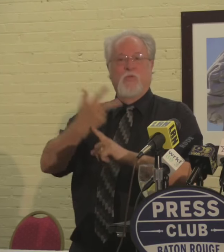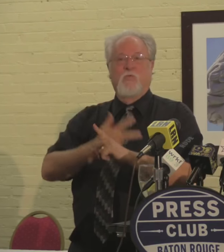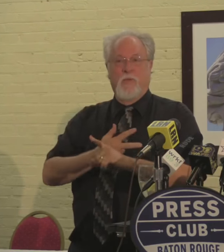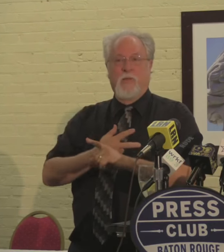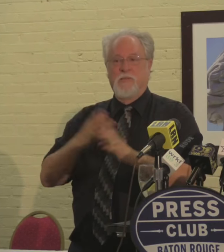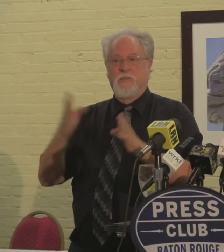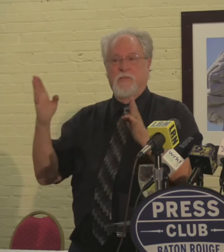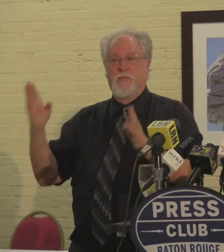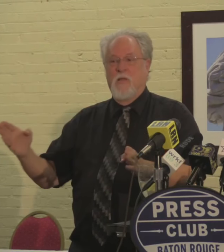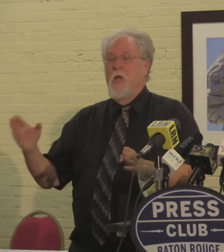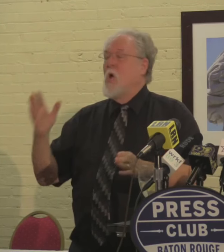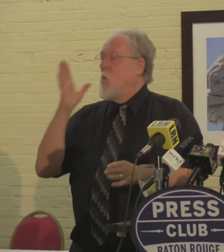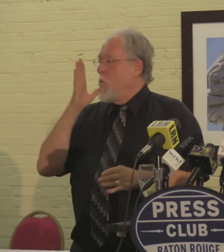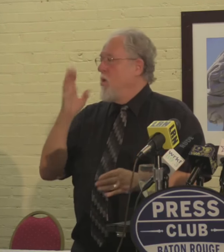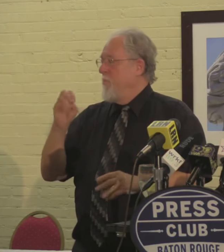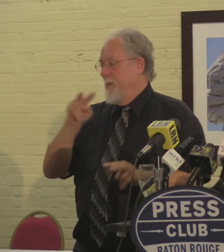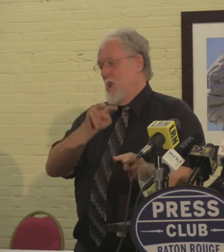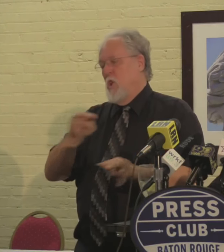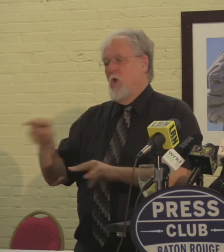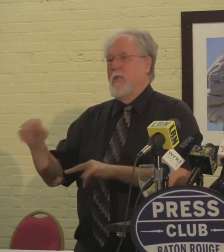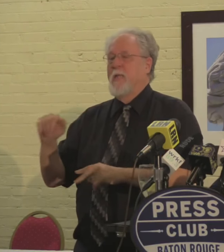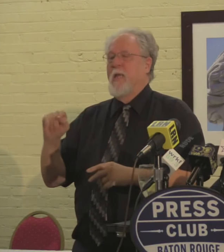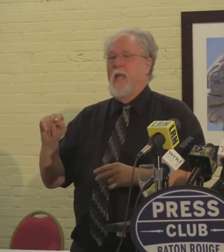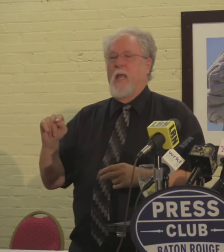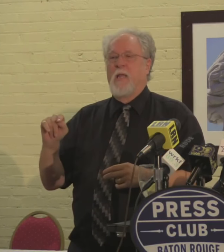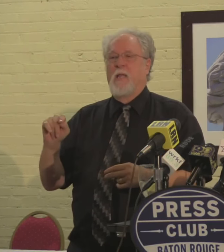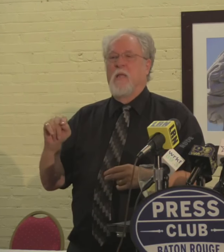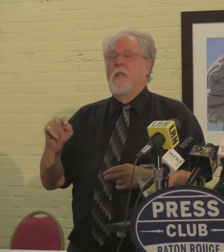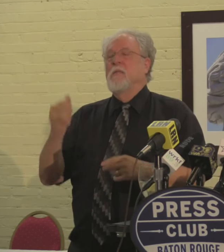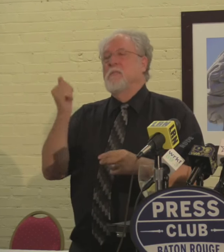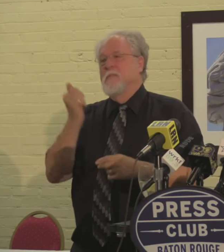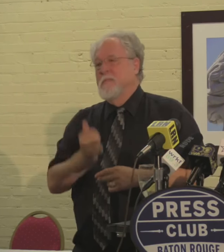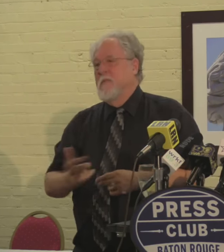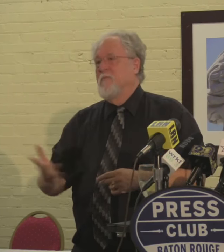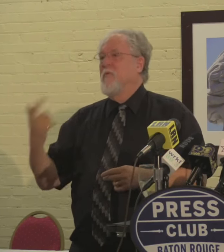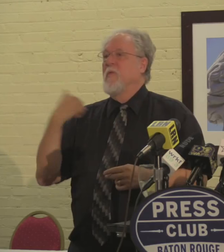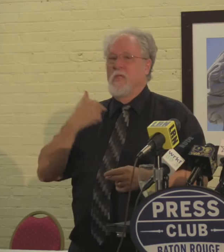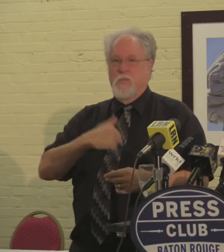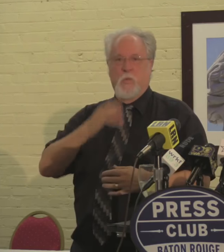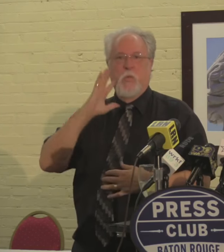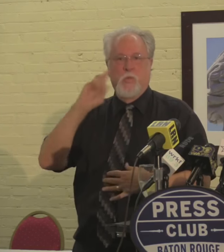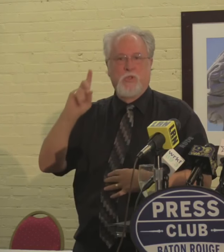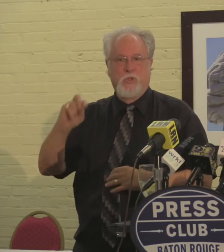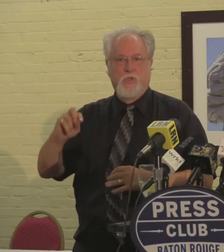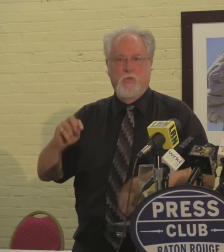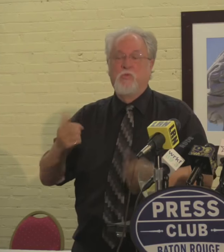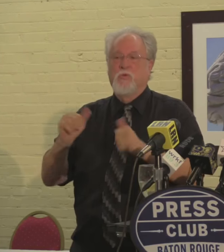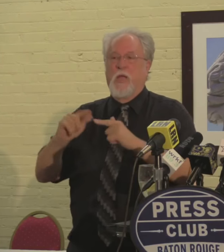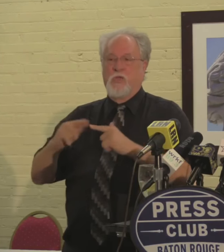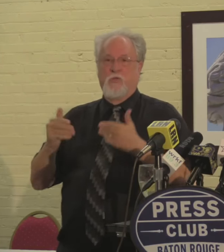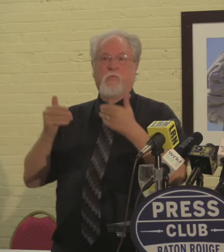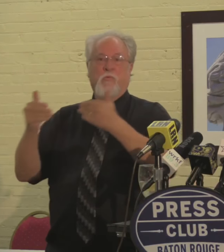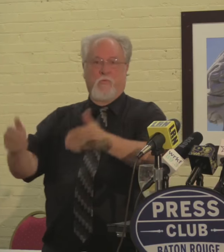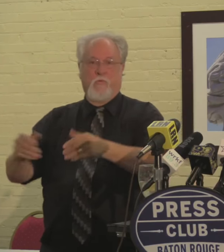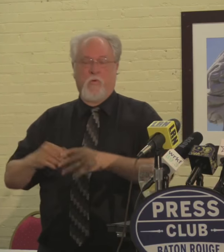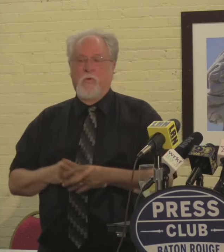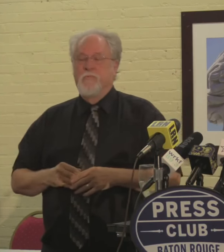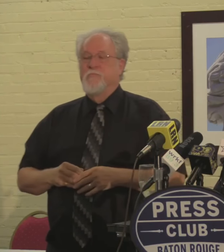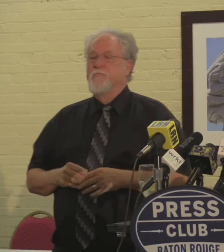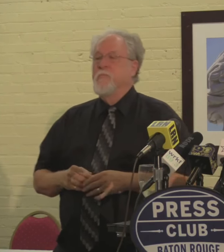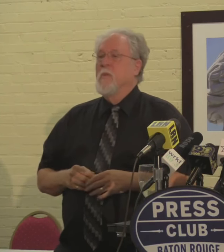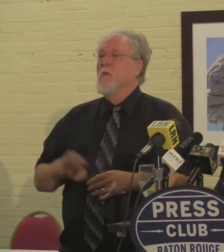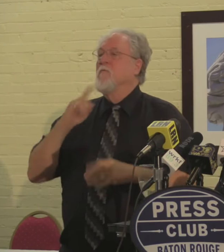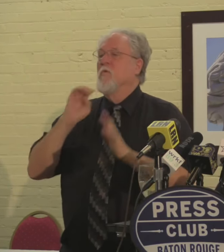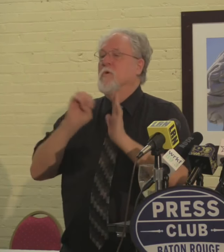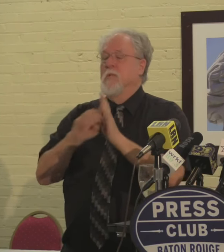length, and we're certainly going to be looking at a number of things that we're going to do to try to move the state forward.